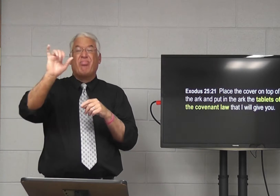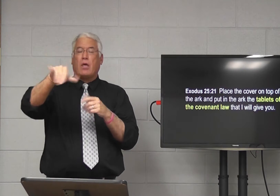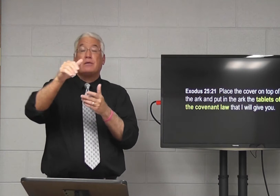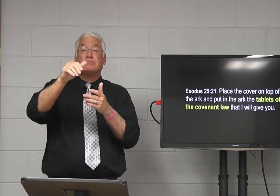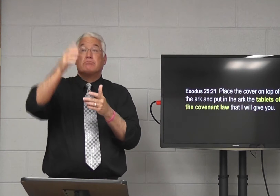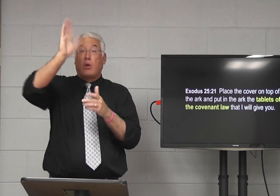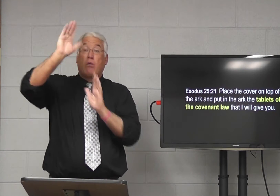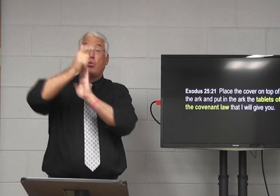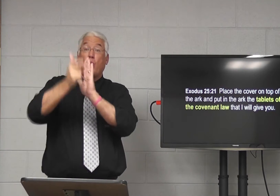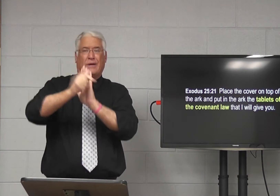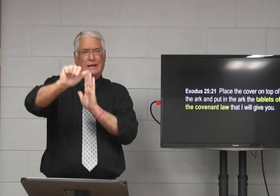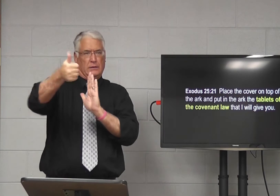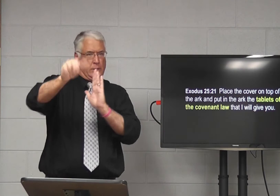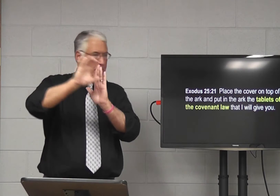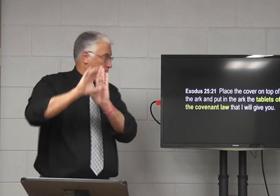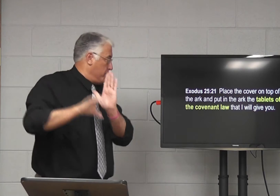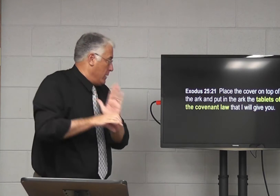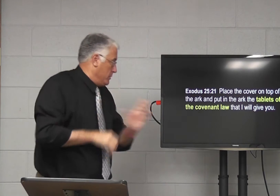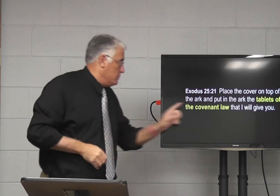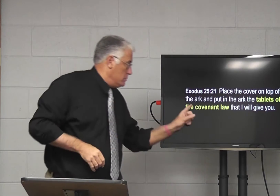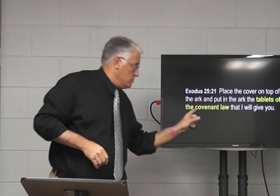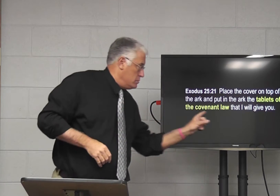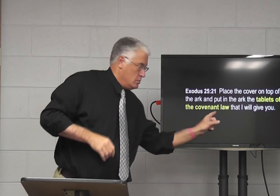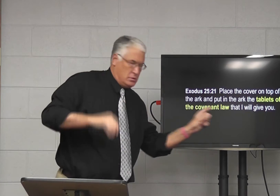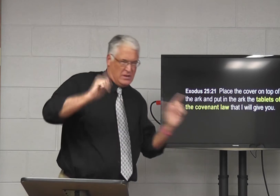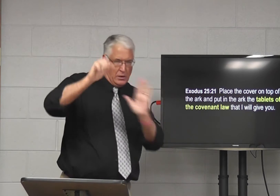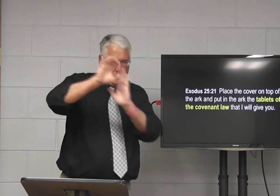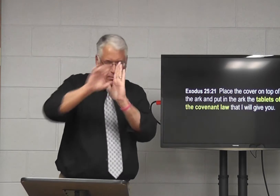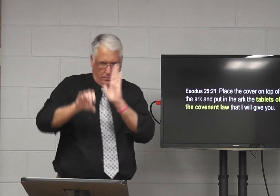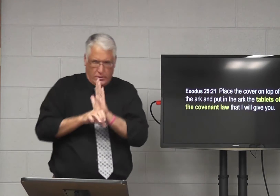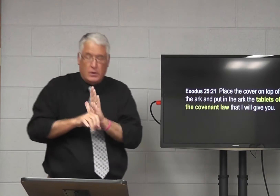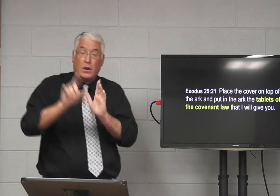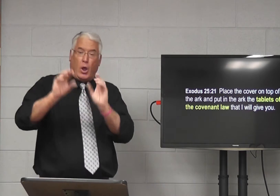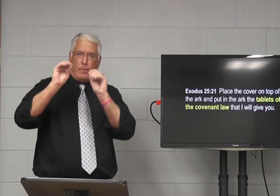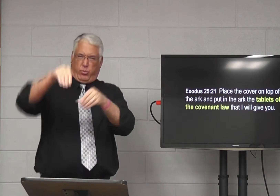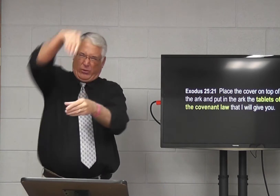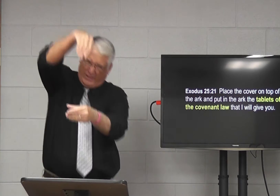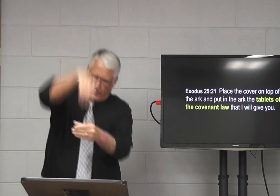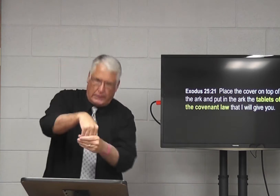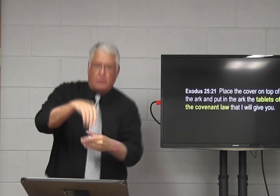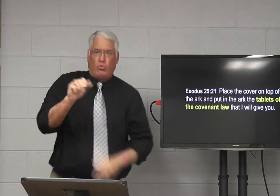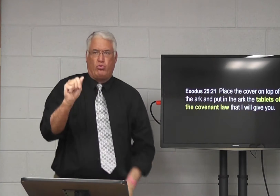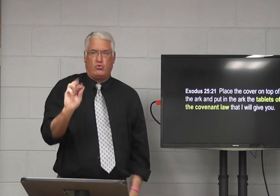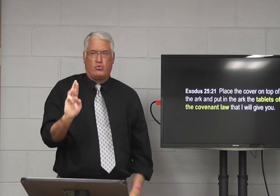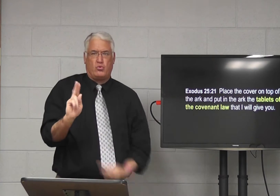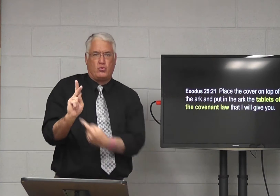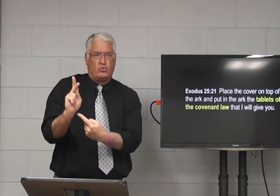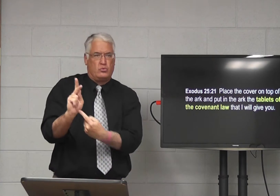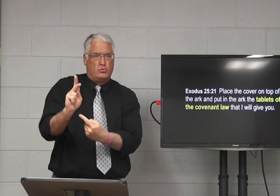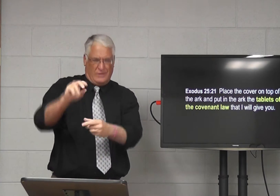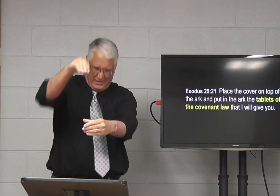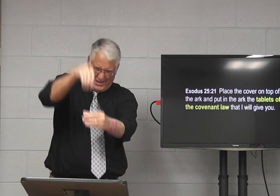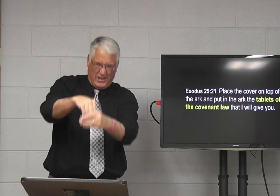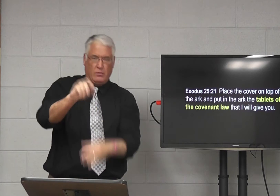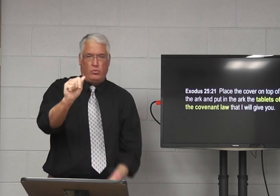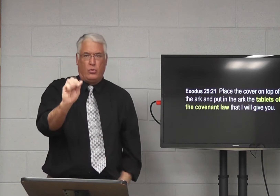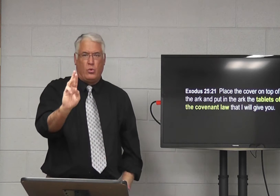that yes, God's law, there was 10 commandments. That's exactly what this is. And they were going to put it inside the ark.